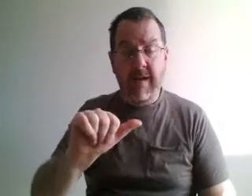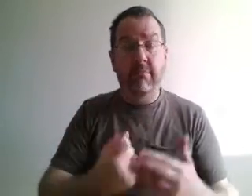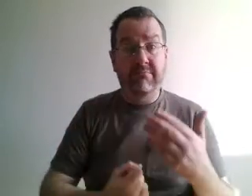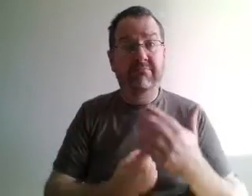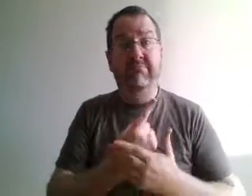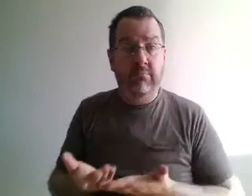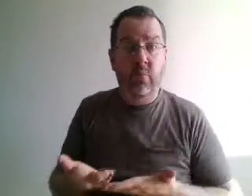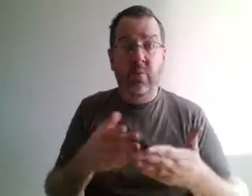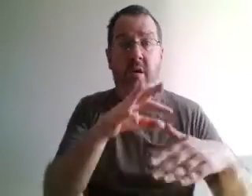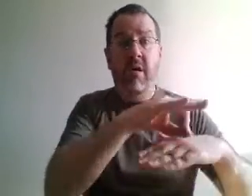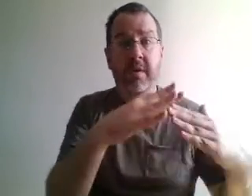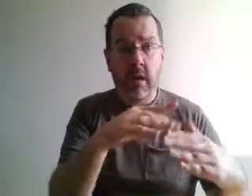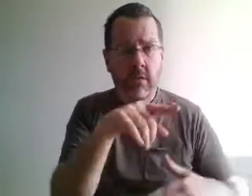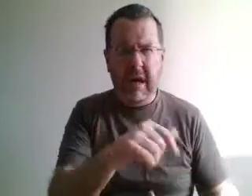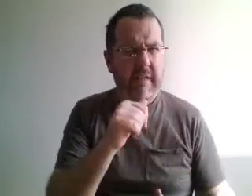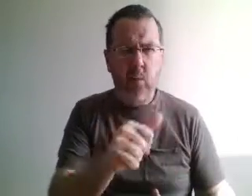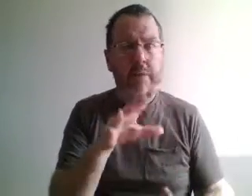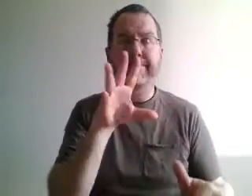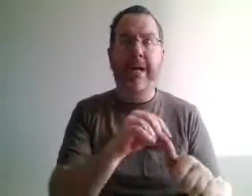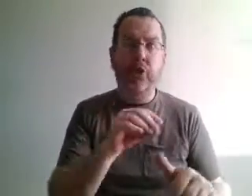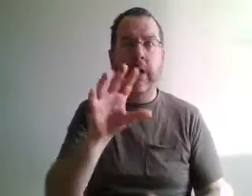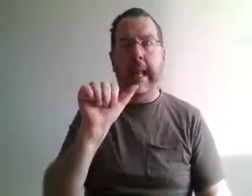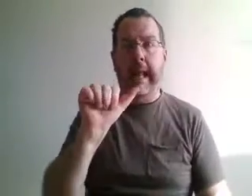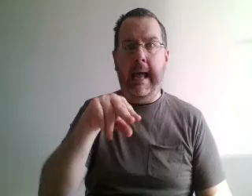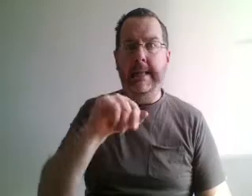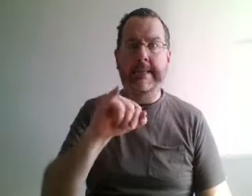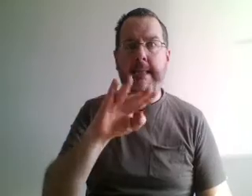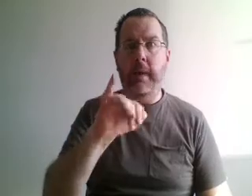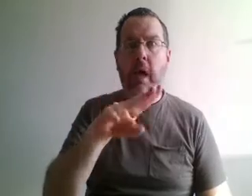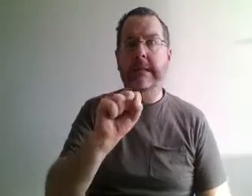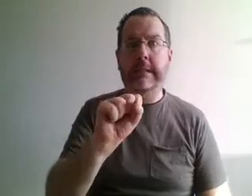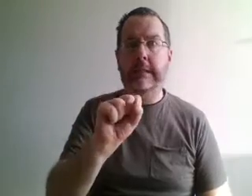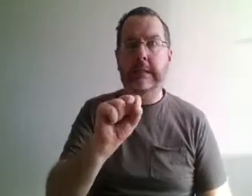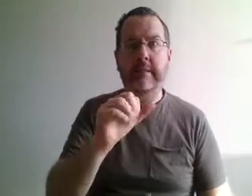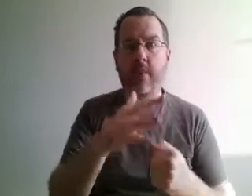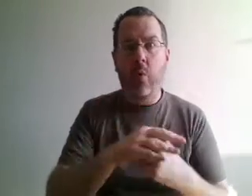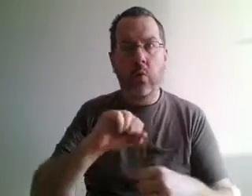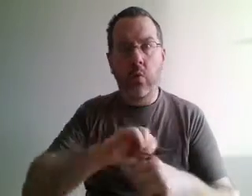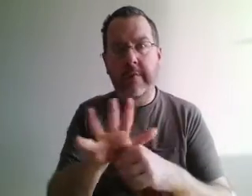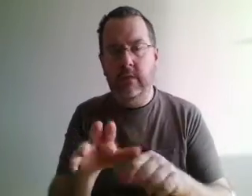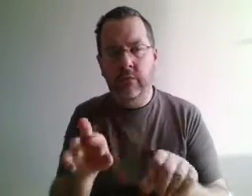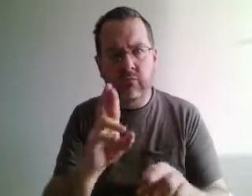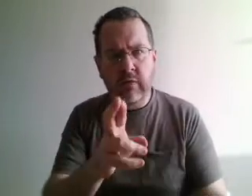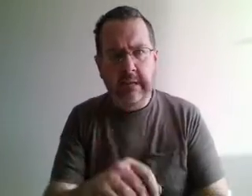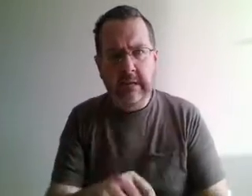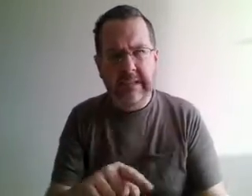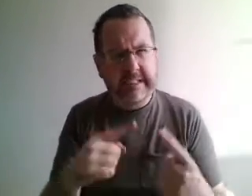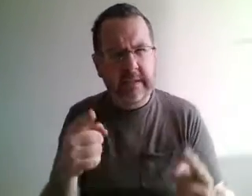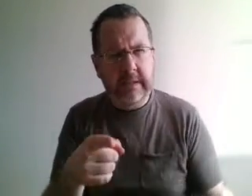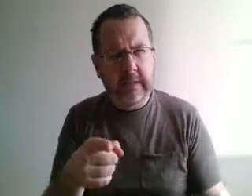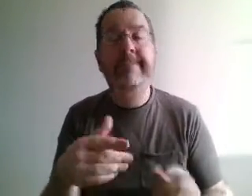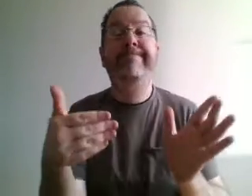of specific antibiotics, for example, that you can hit this virus with. That's absolutely correct. We do not have a drug